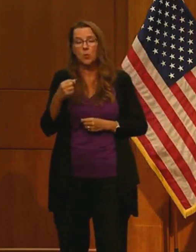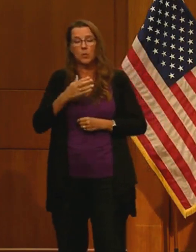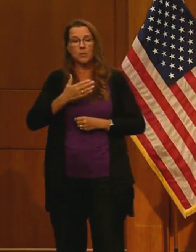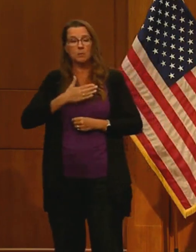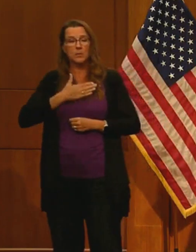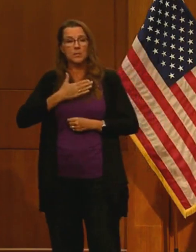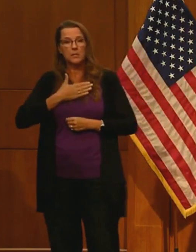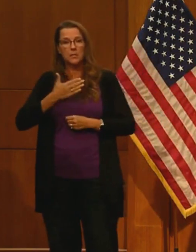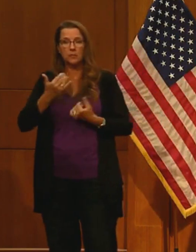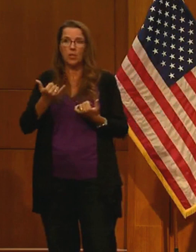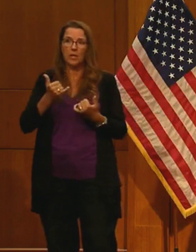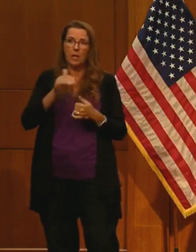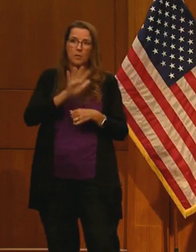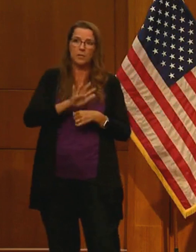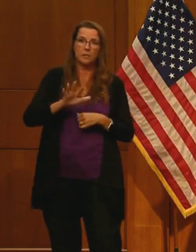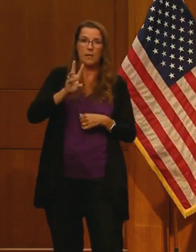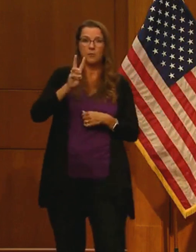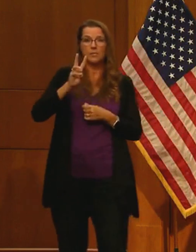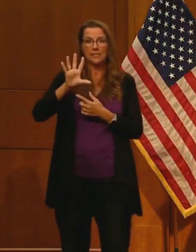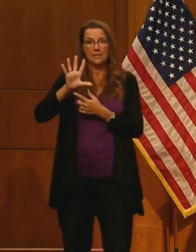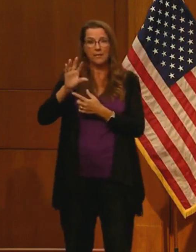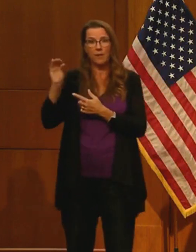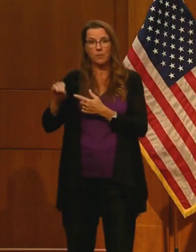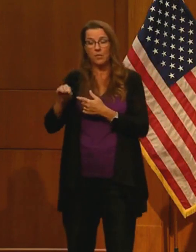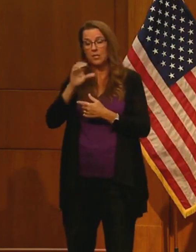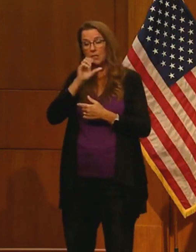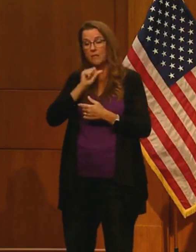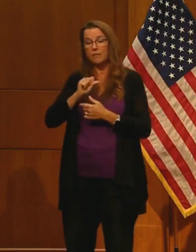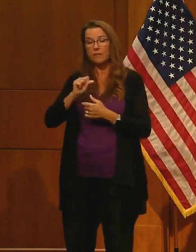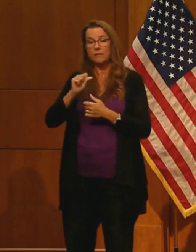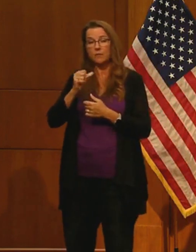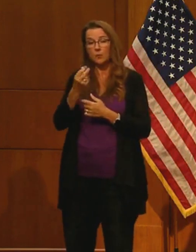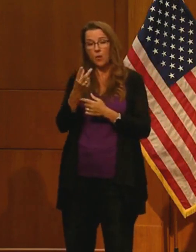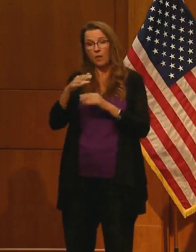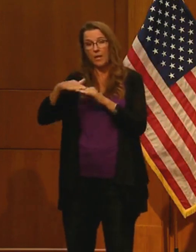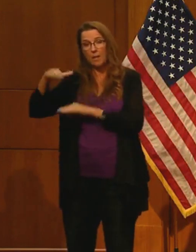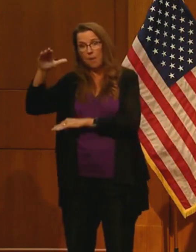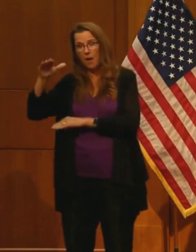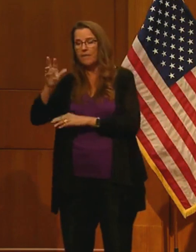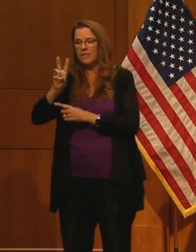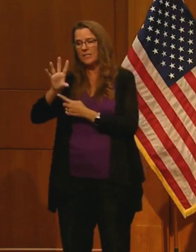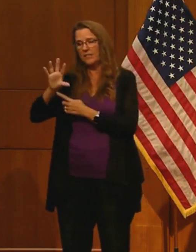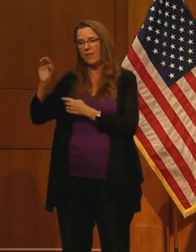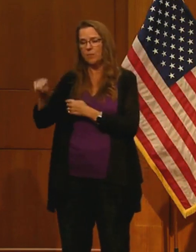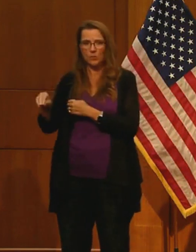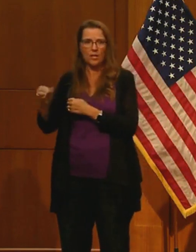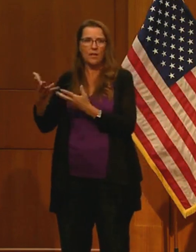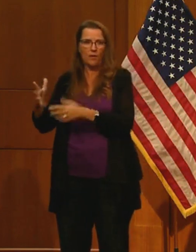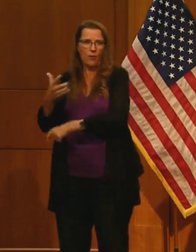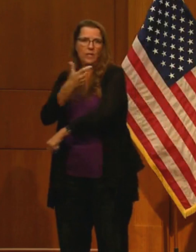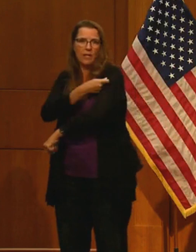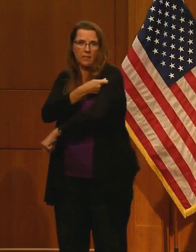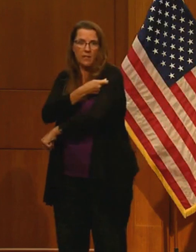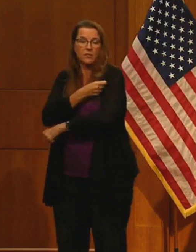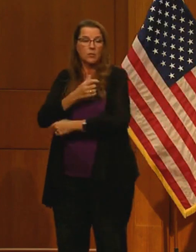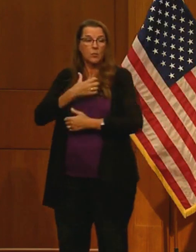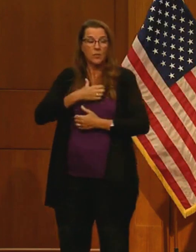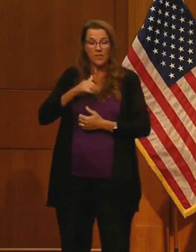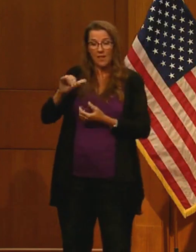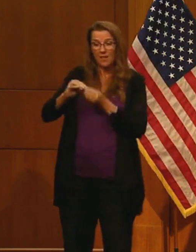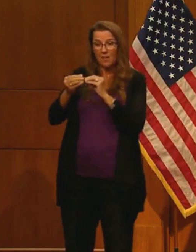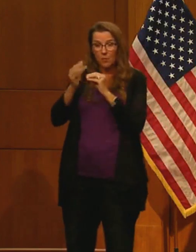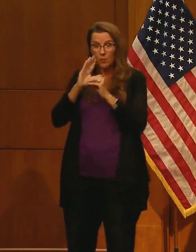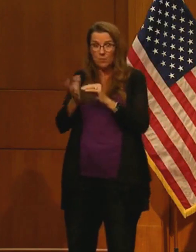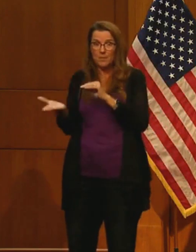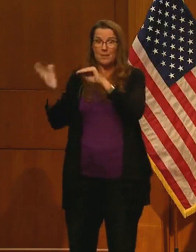60%. It's around 65% of children 12 and above. But we'd obviously like that number higher. And you've heard us talk about